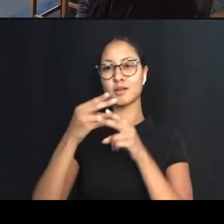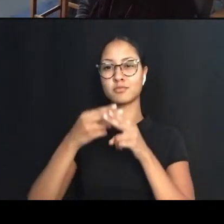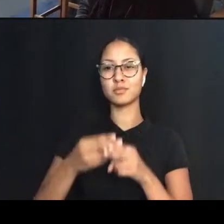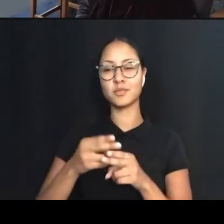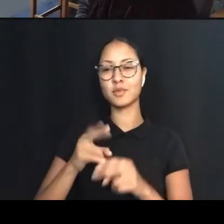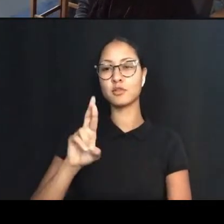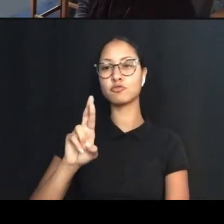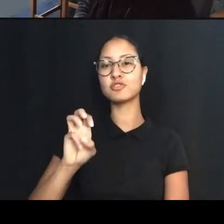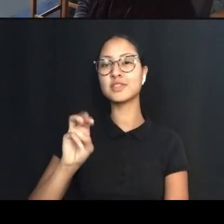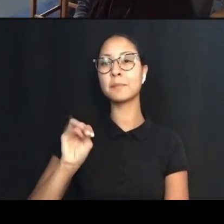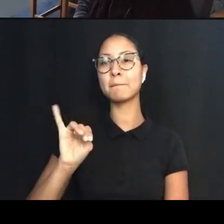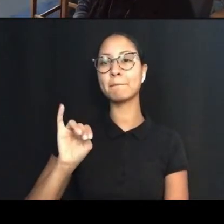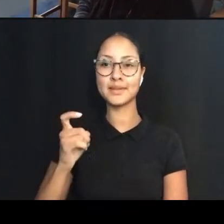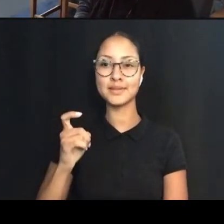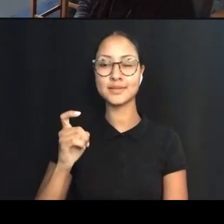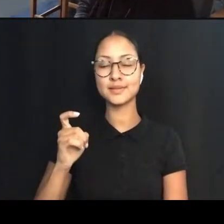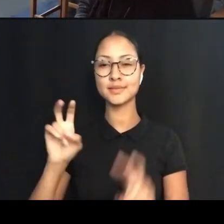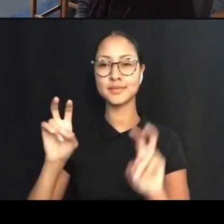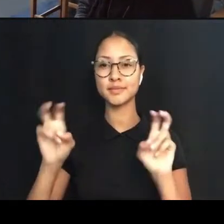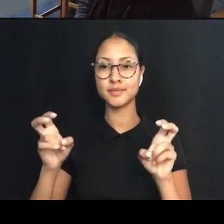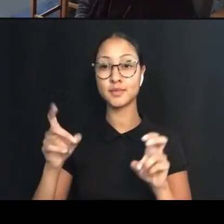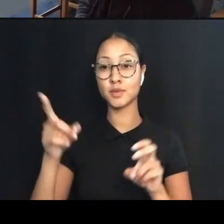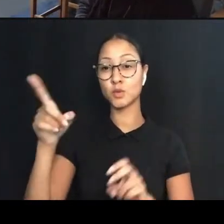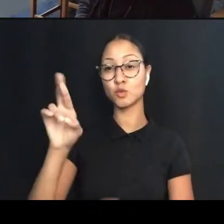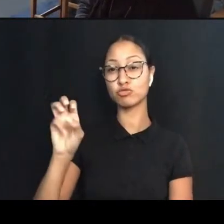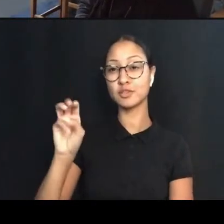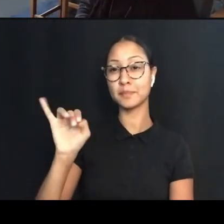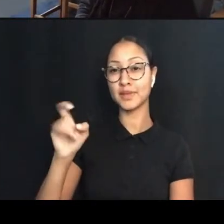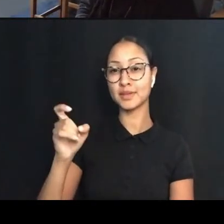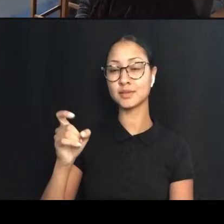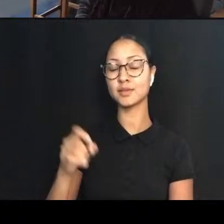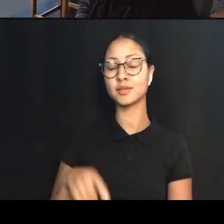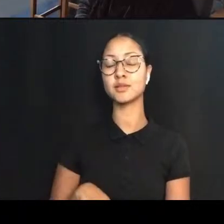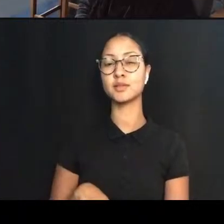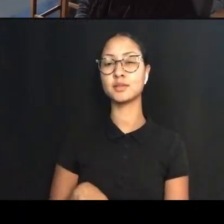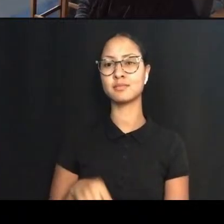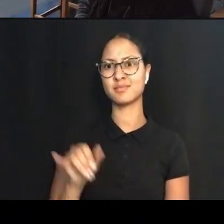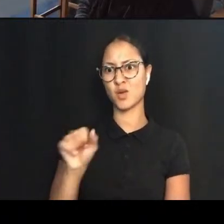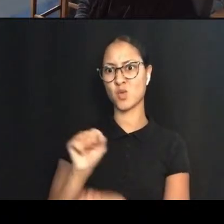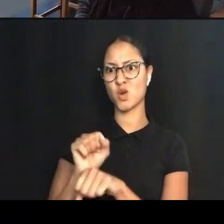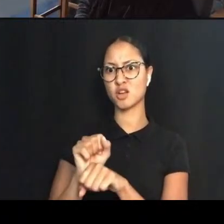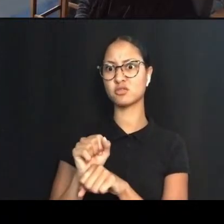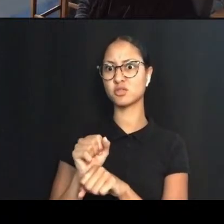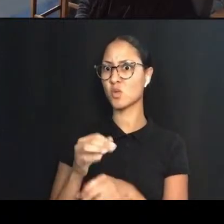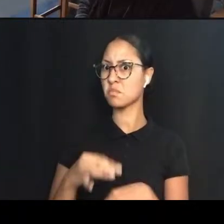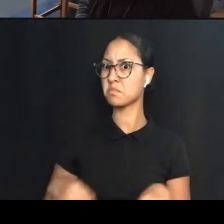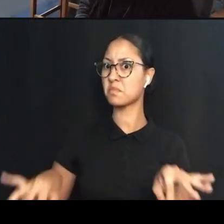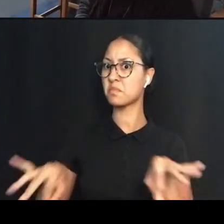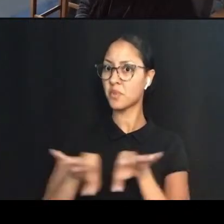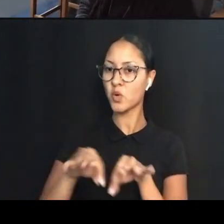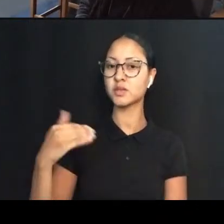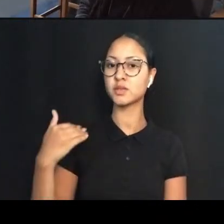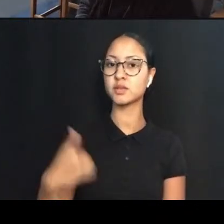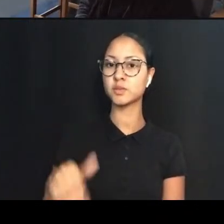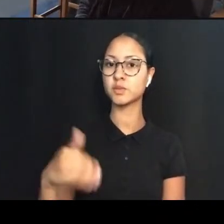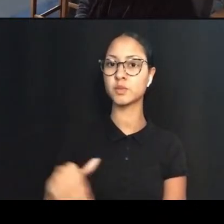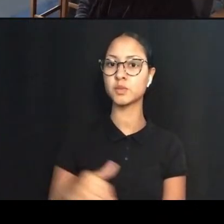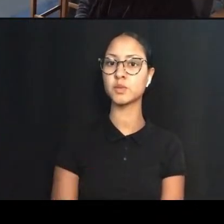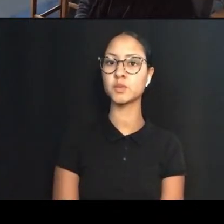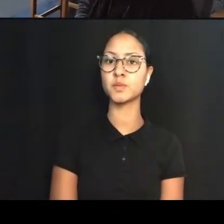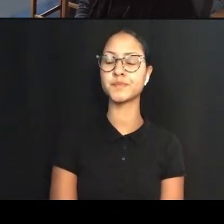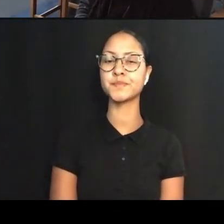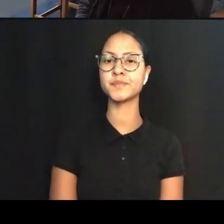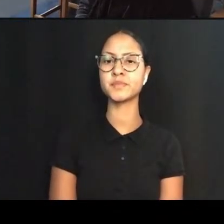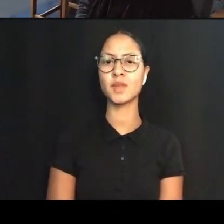the ritual is so pertinent. Mm-hmm. And do you get pushback when you try to remix from